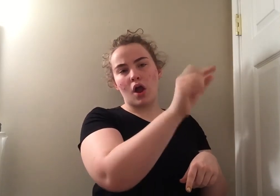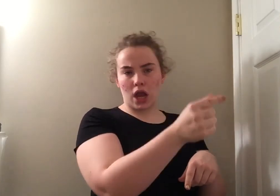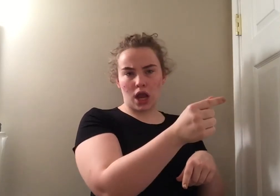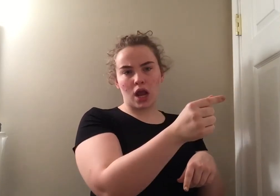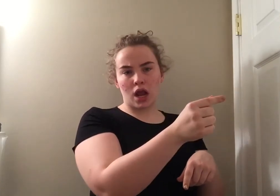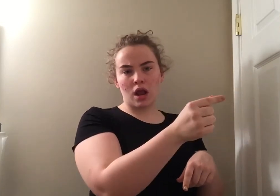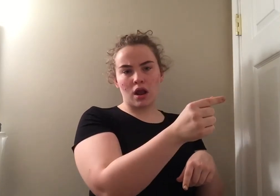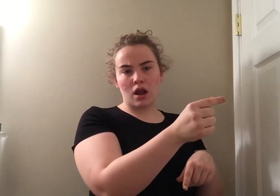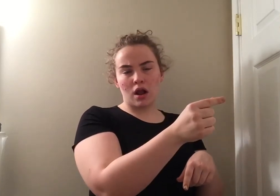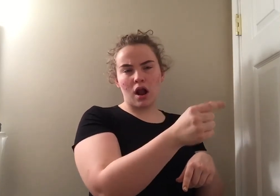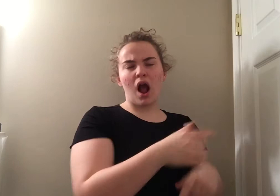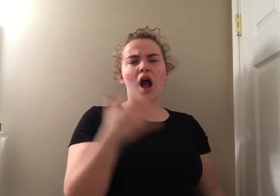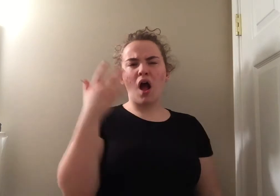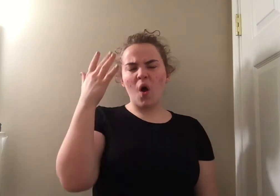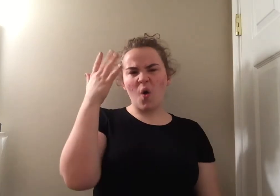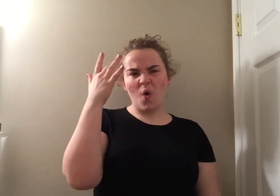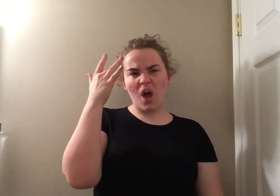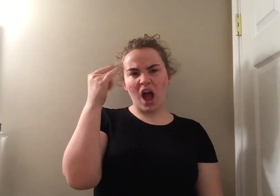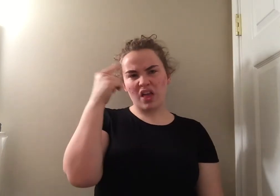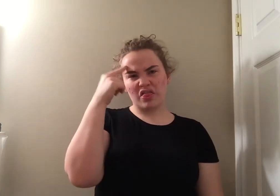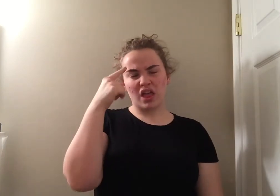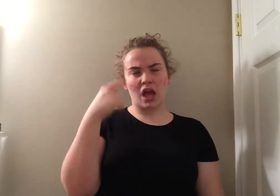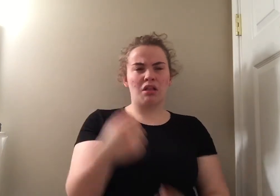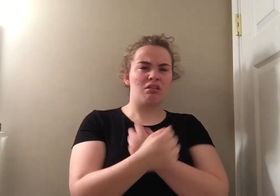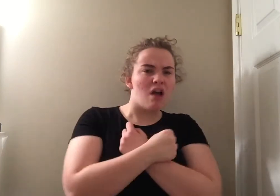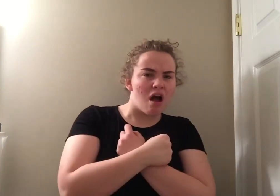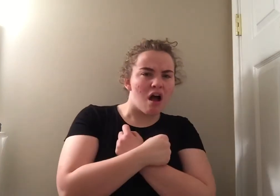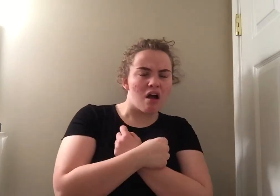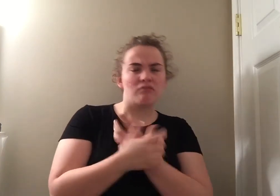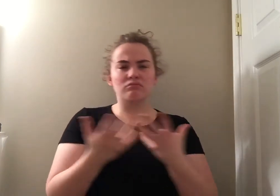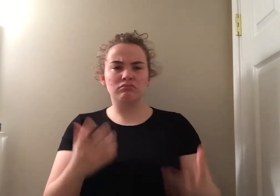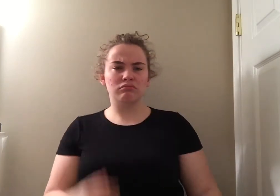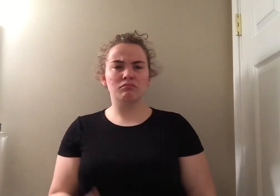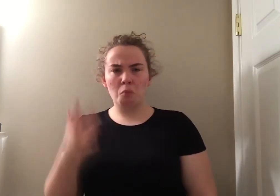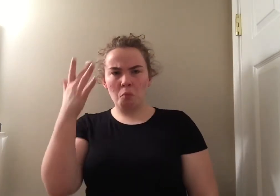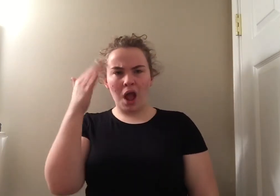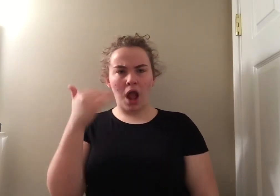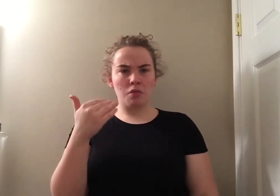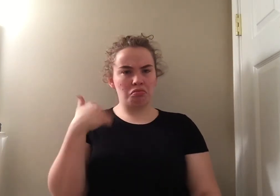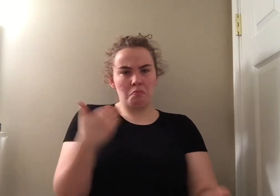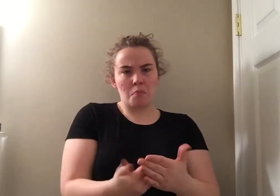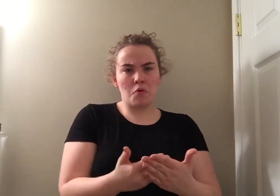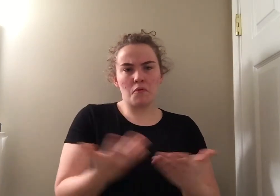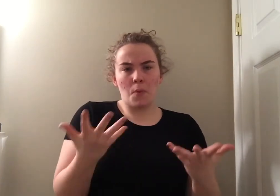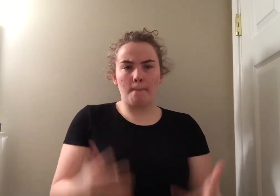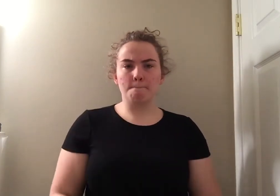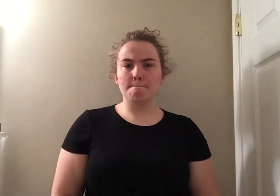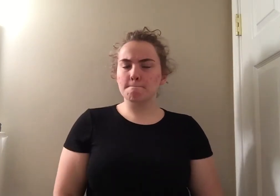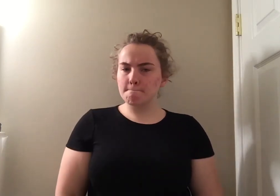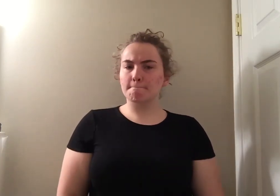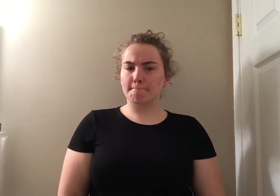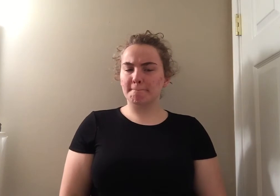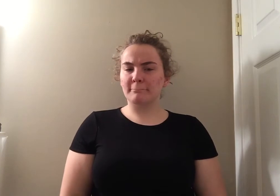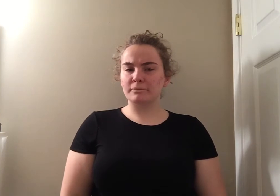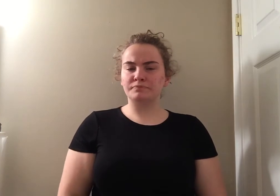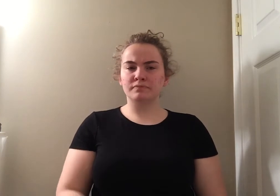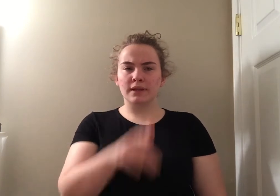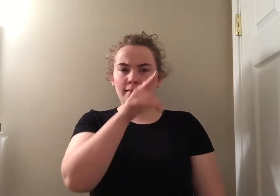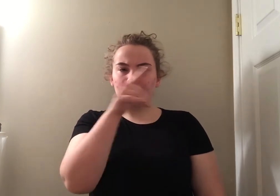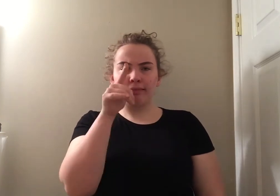Why do we think that? What's the evidence that we can take? What's the evidence? What are some things that Lily was doing? Darius?